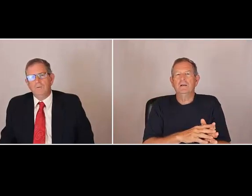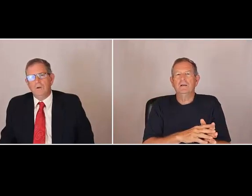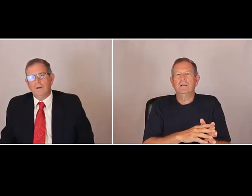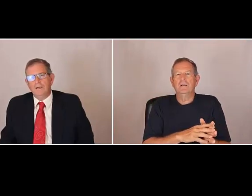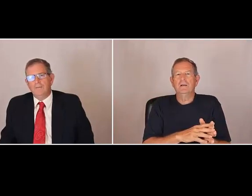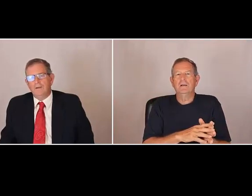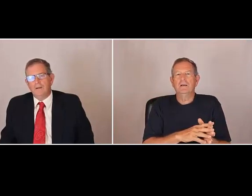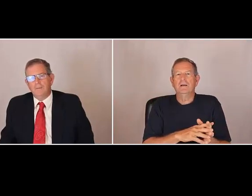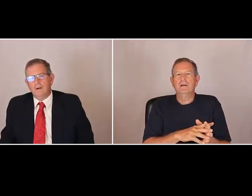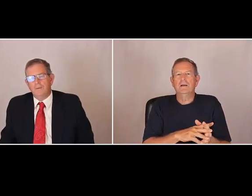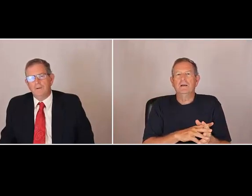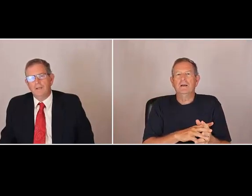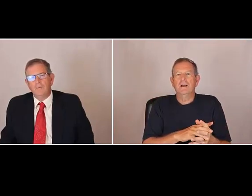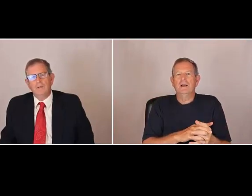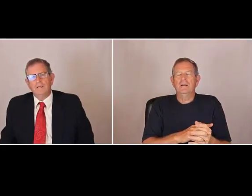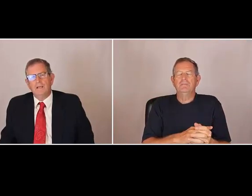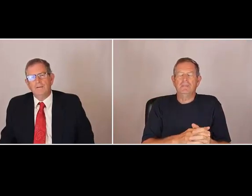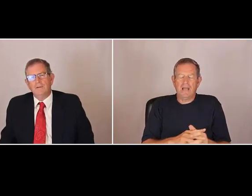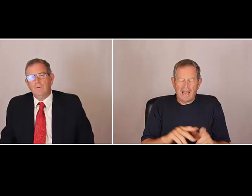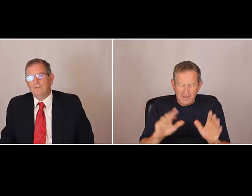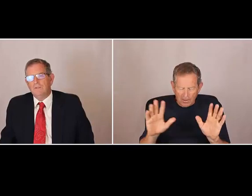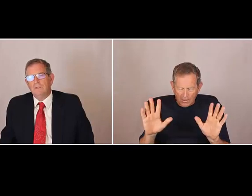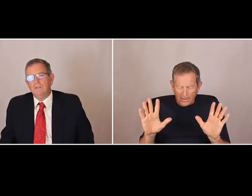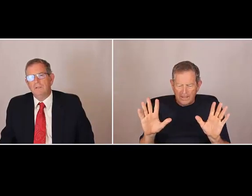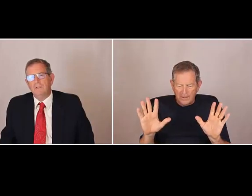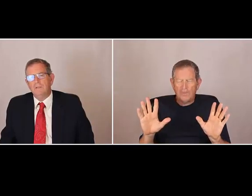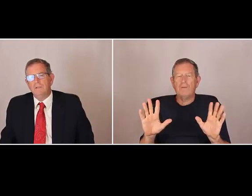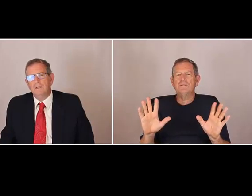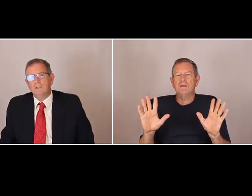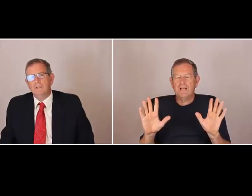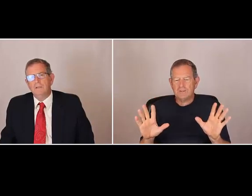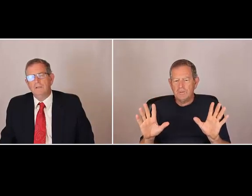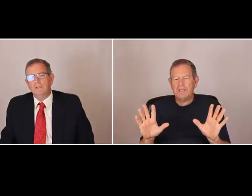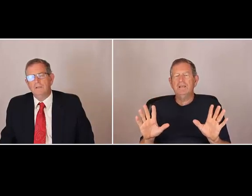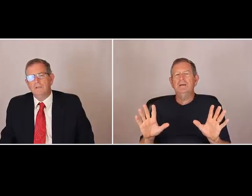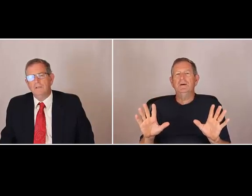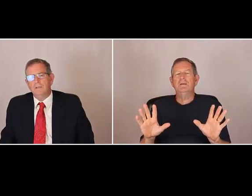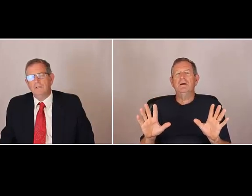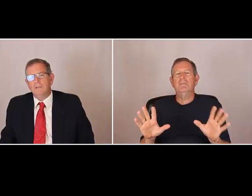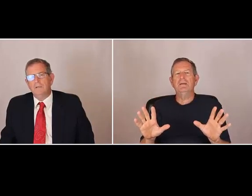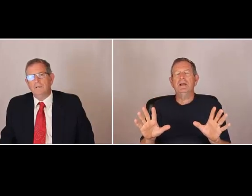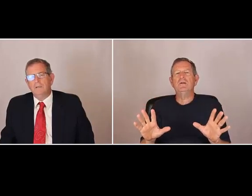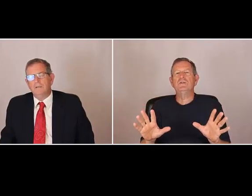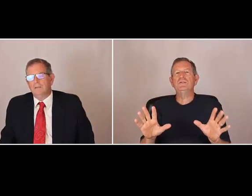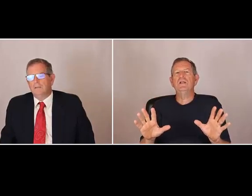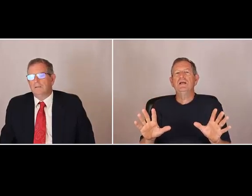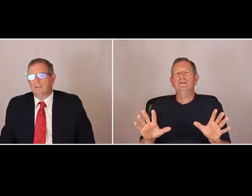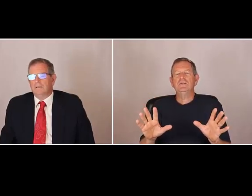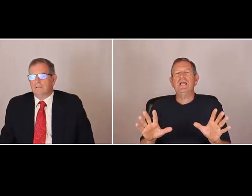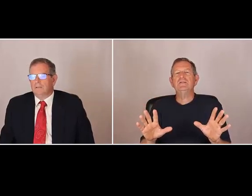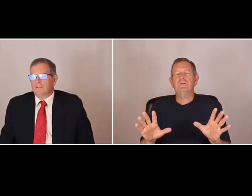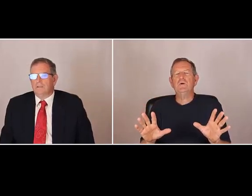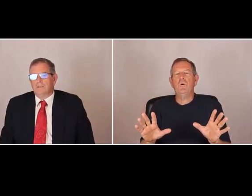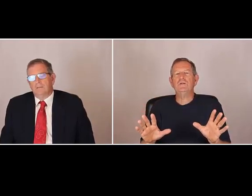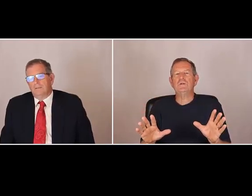You know I live in an apartment. What kind of a question? I know, I was there last week, but Michael, just answer the